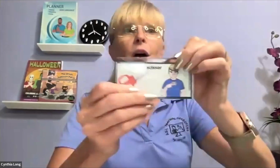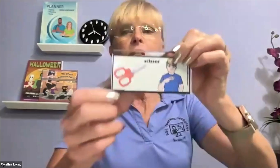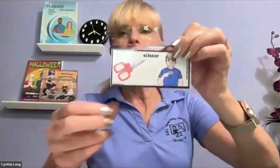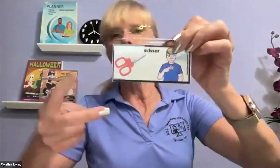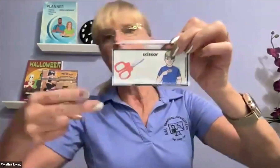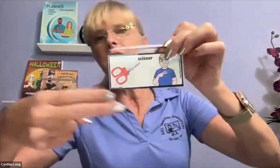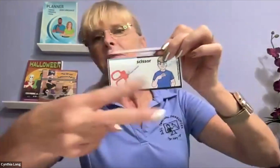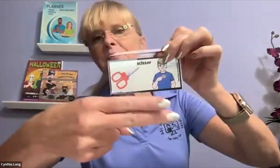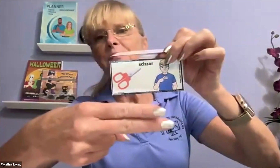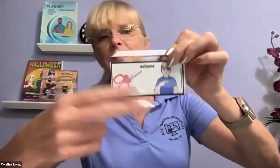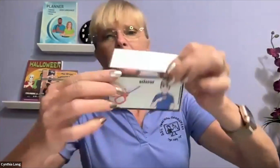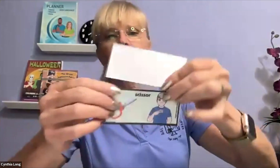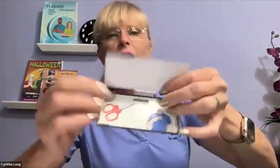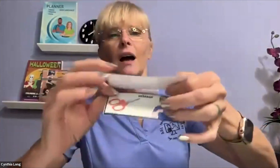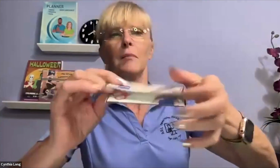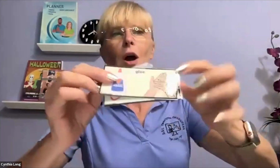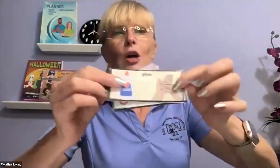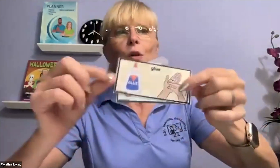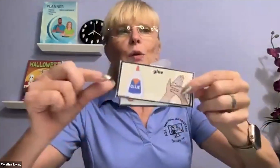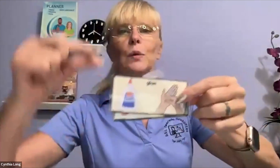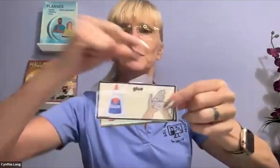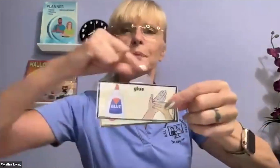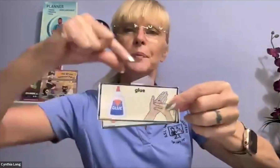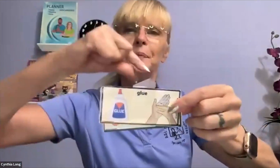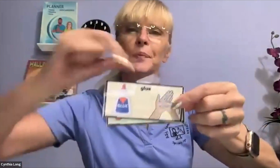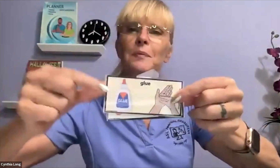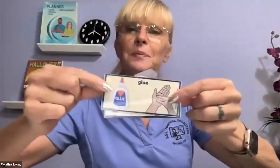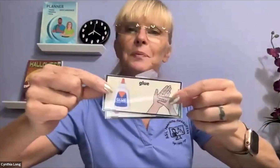Our scissors. Our glue,